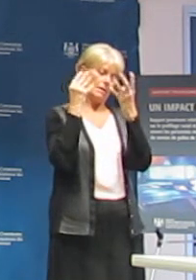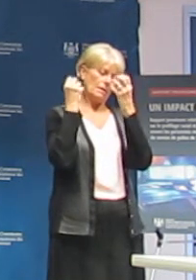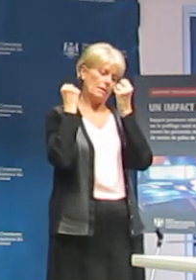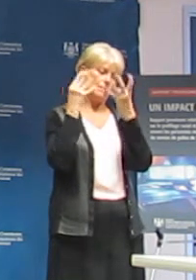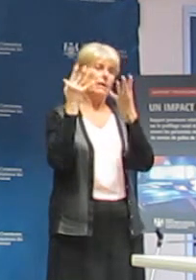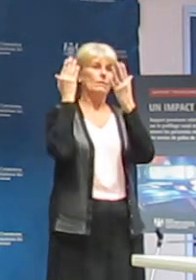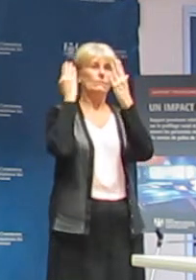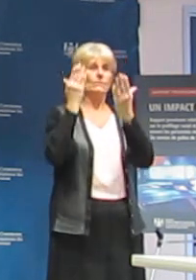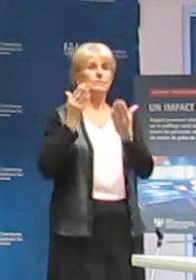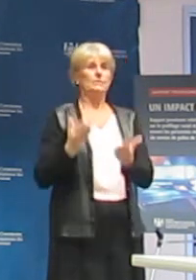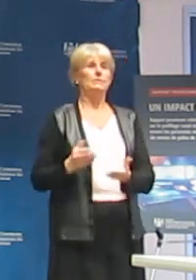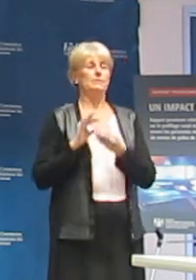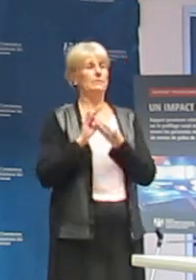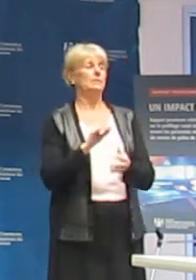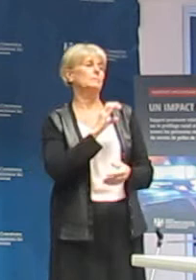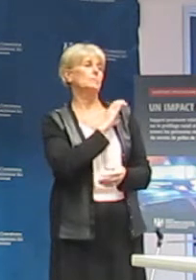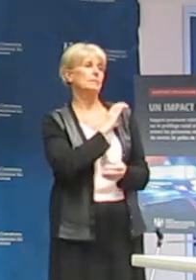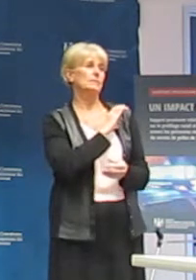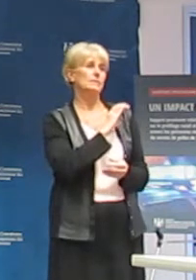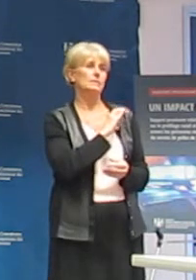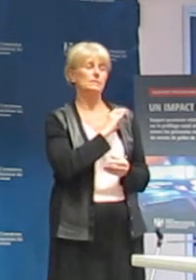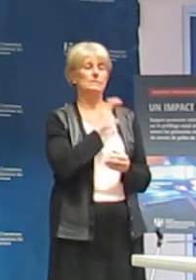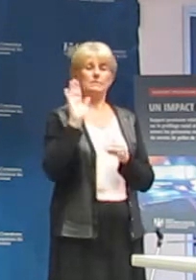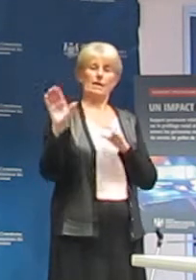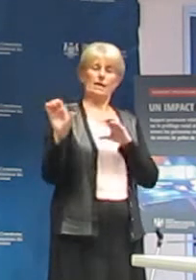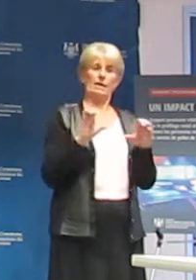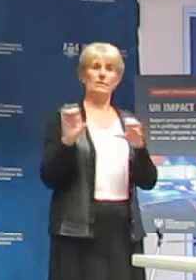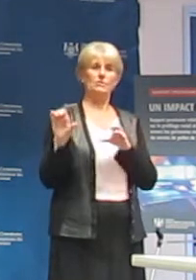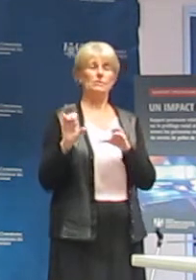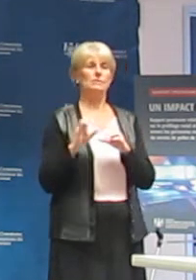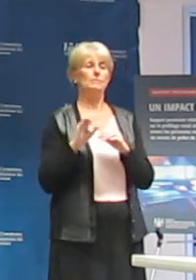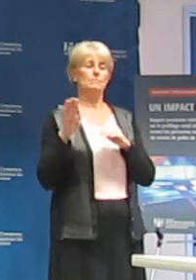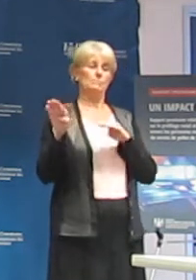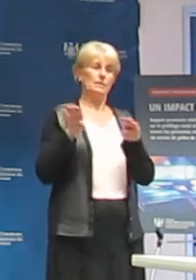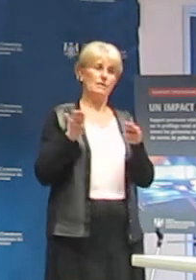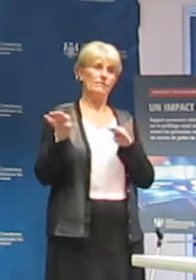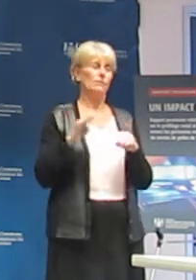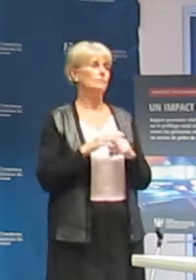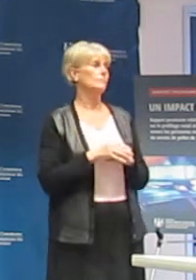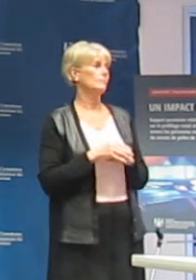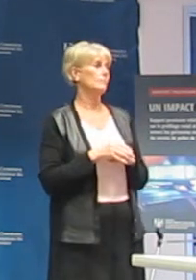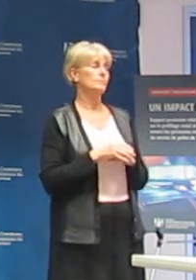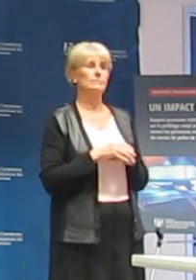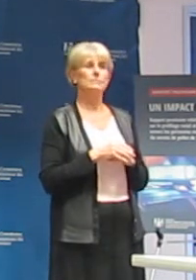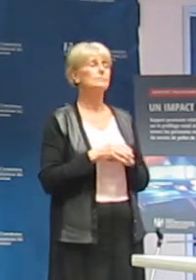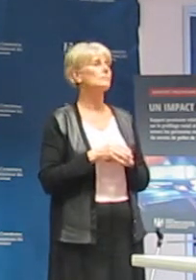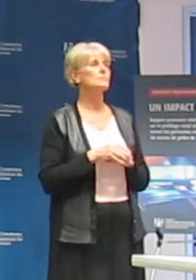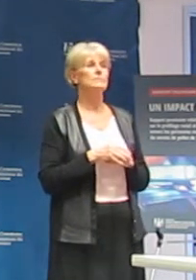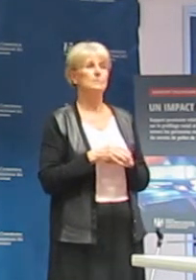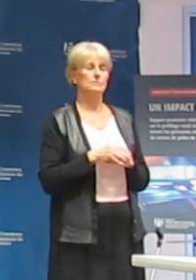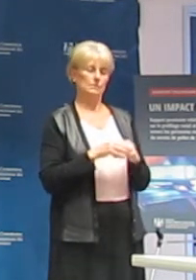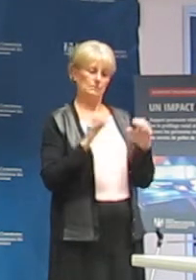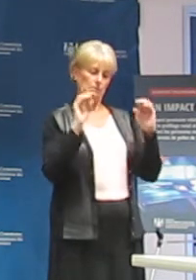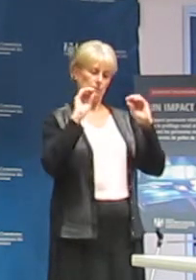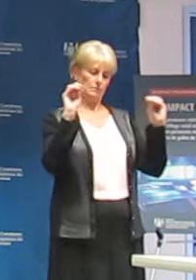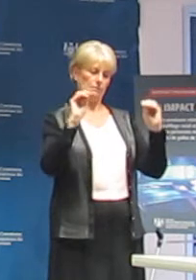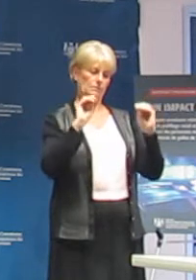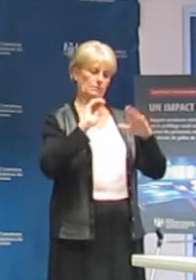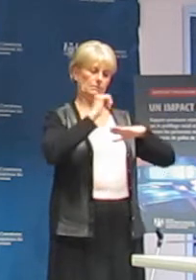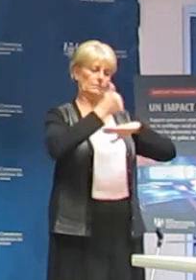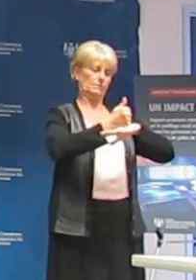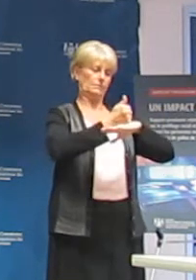recommendations about policing conduct and policing behavior, which have not been